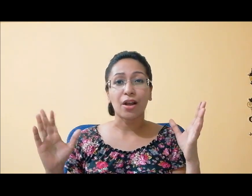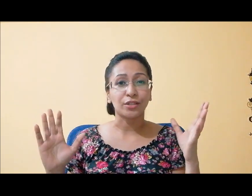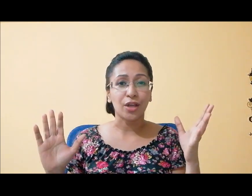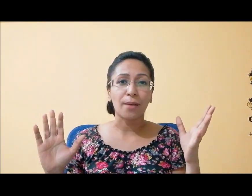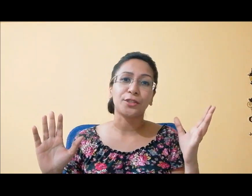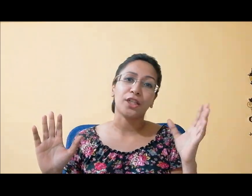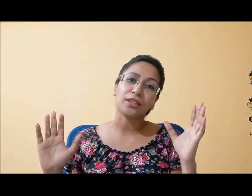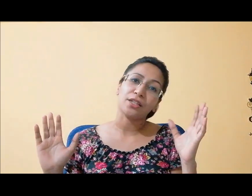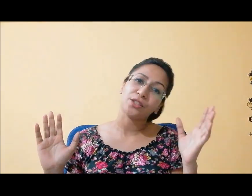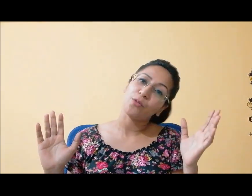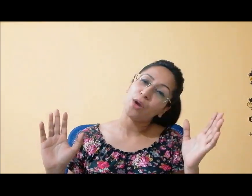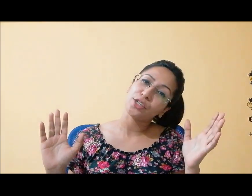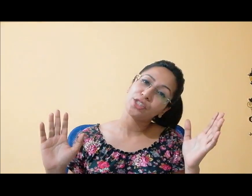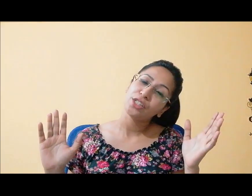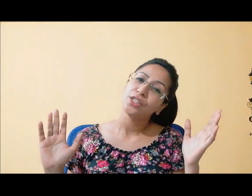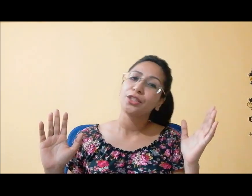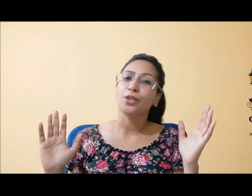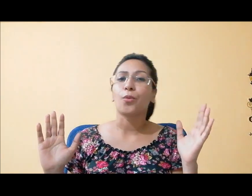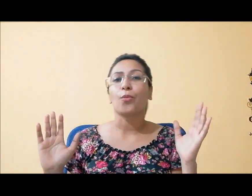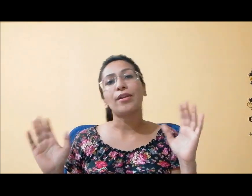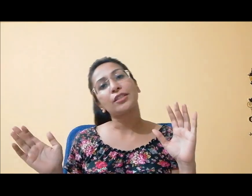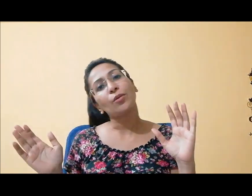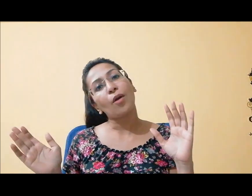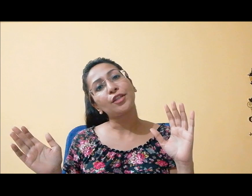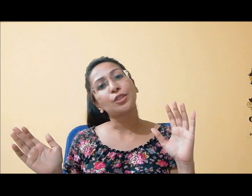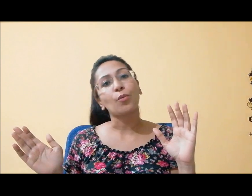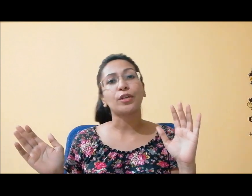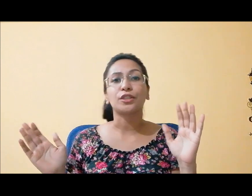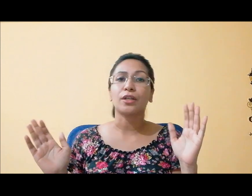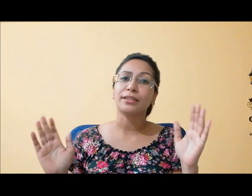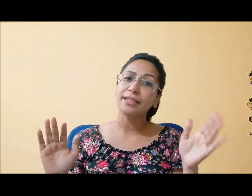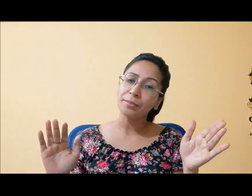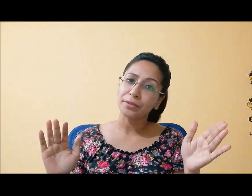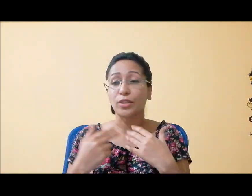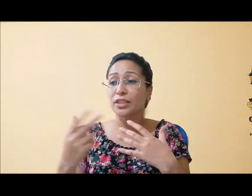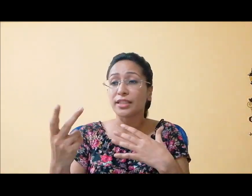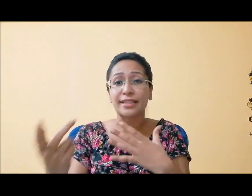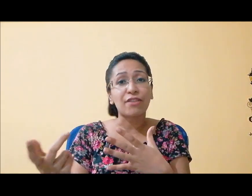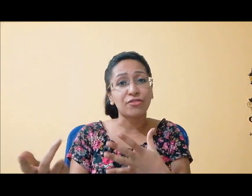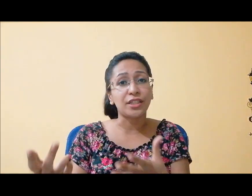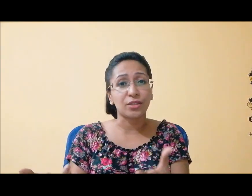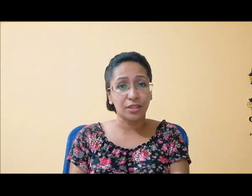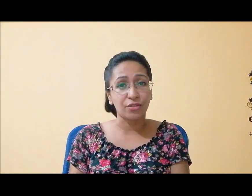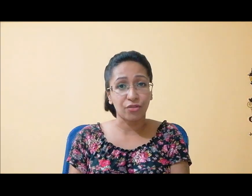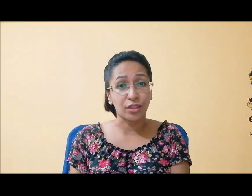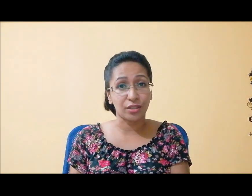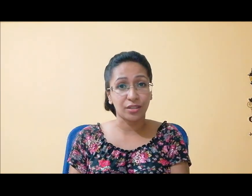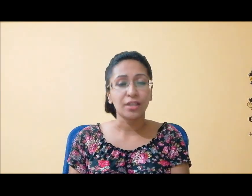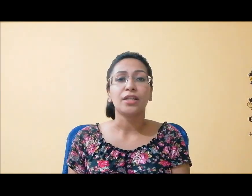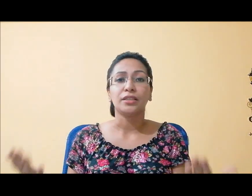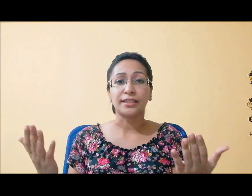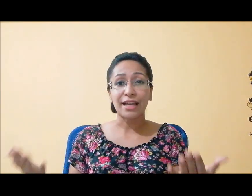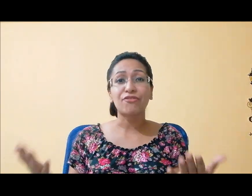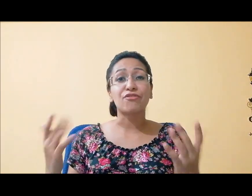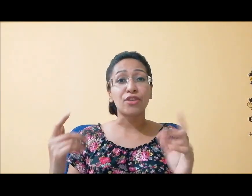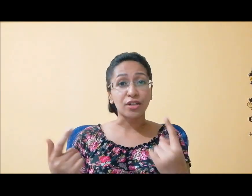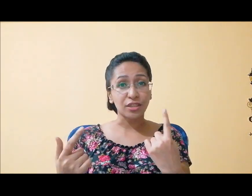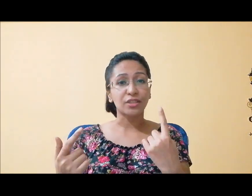the object that is the watch. So where is the watch? Watch is on the table. What does the deaf need to see first? The deaf first needs